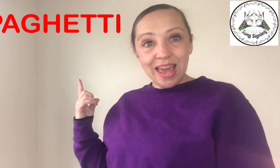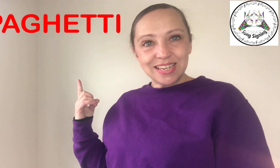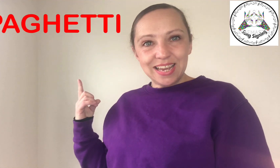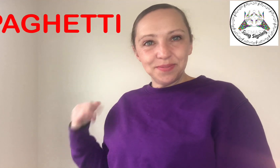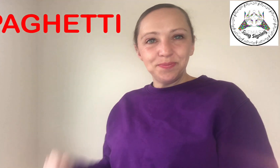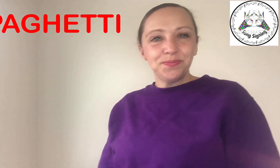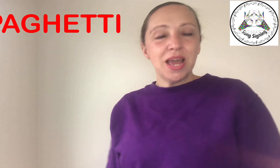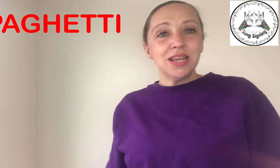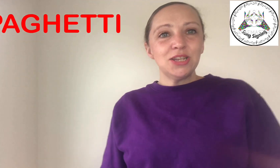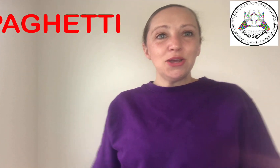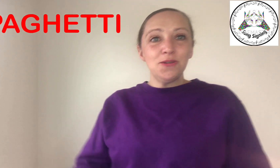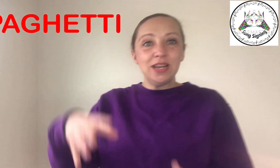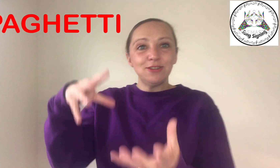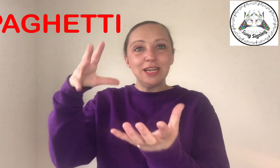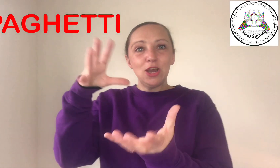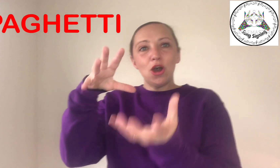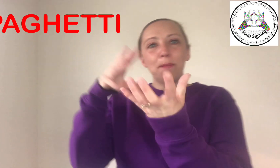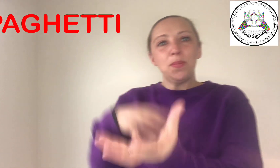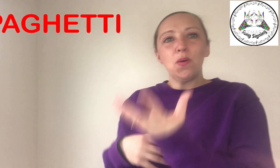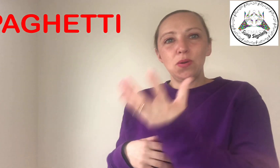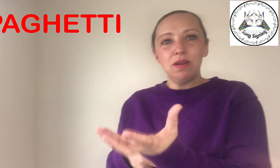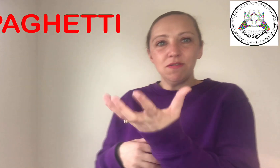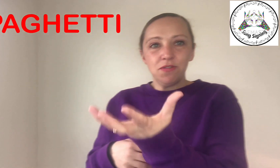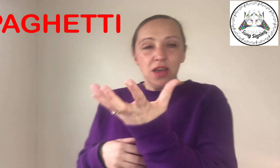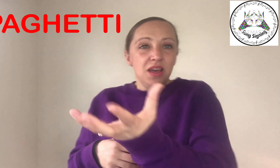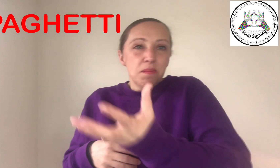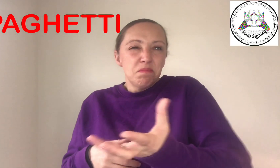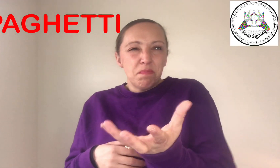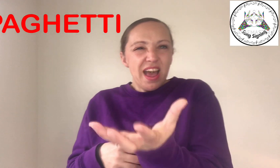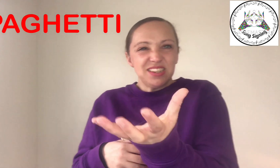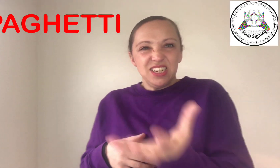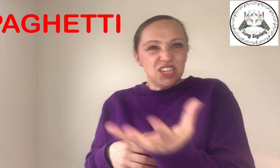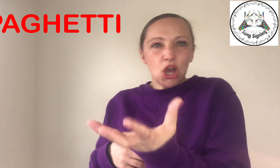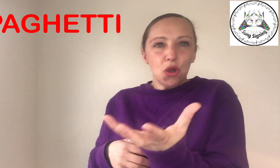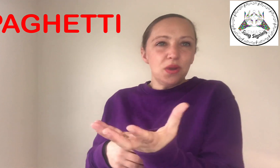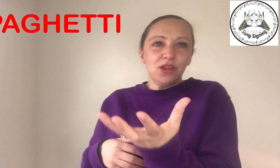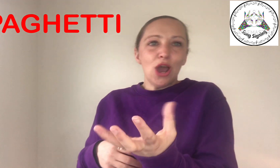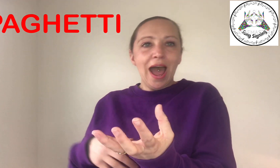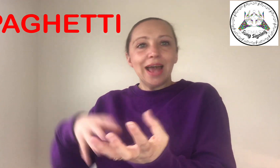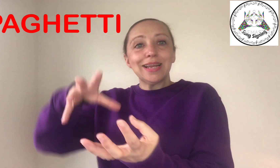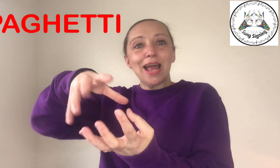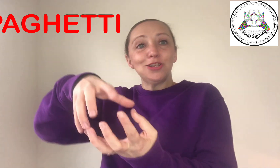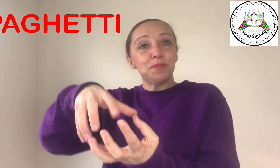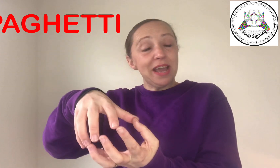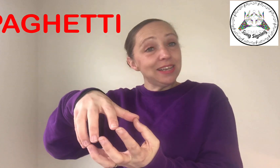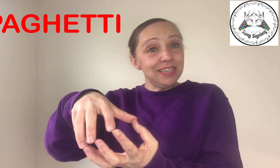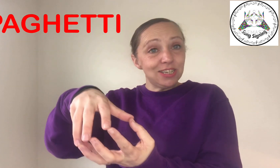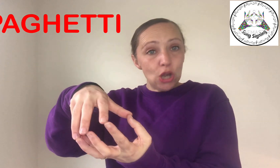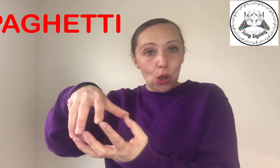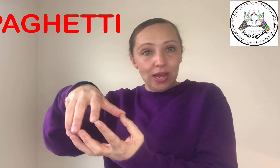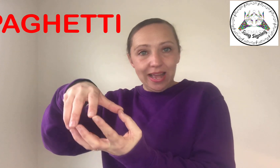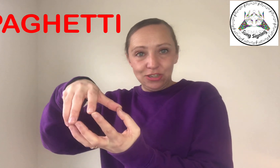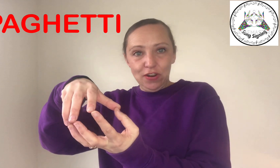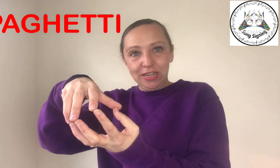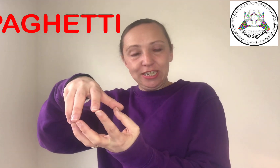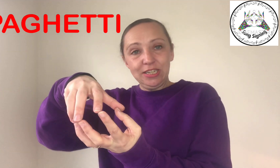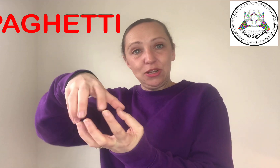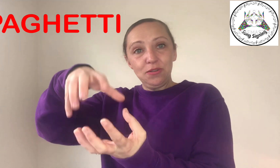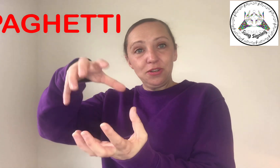Spaghetti. So you've literally got a ball of pasta dough in your hand, and spaghetti is long and stretchy, so you're just